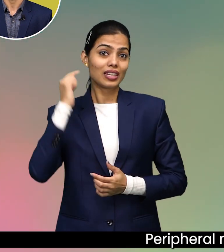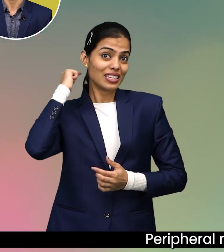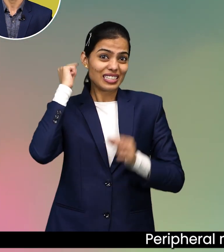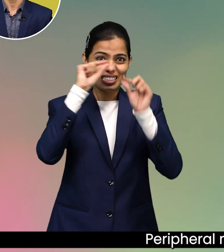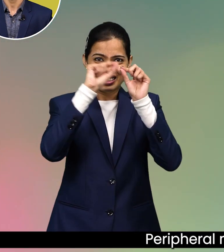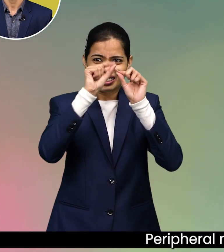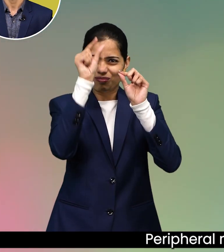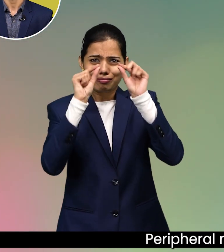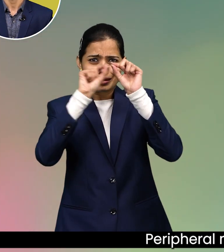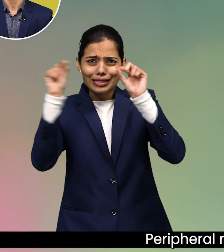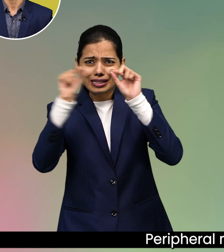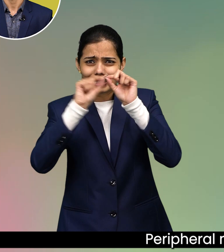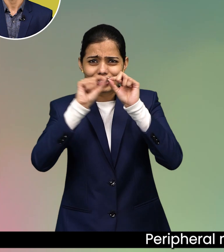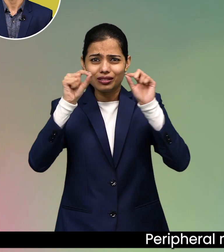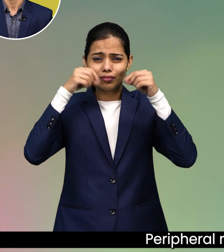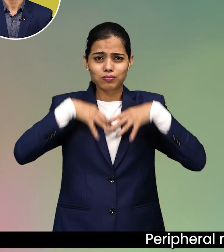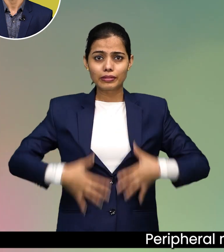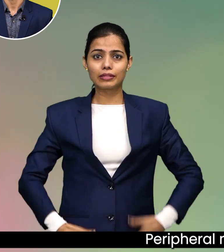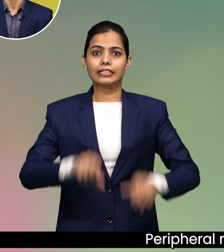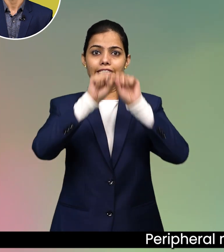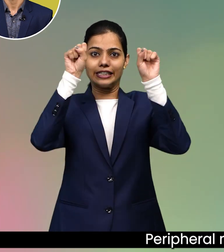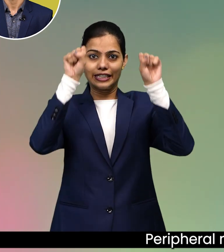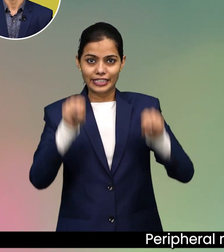peripheral nervous system,